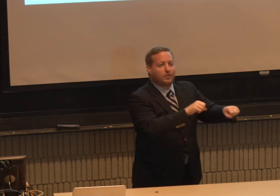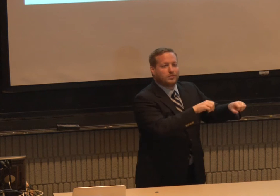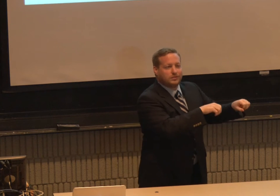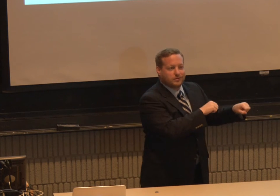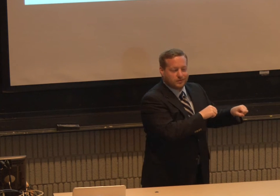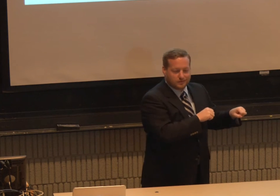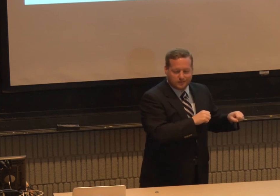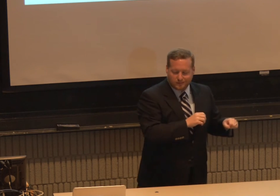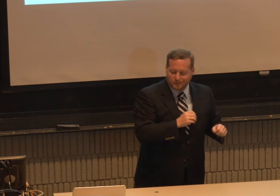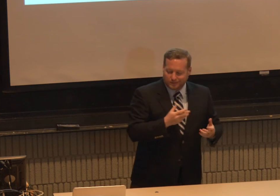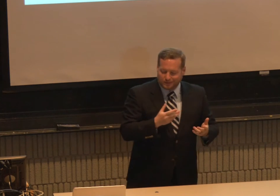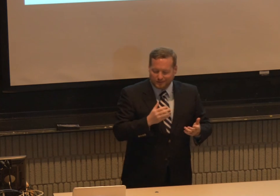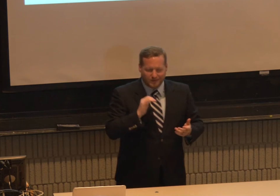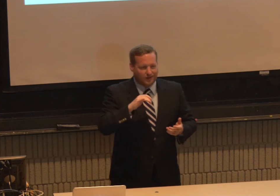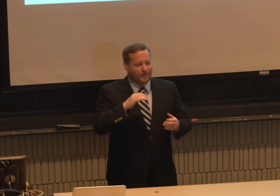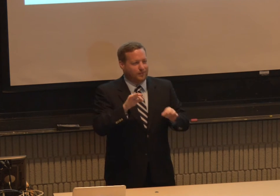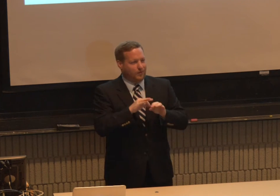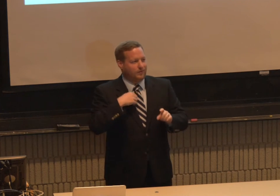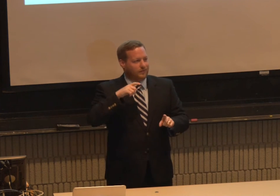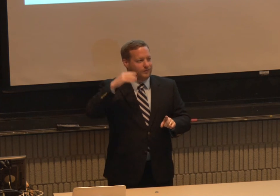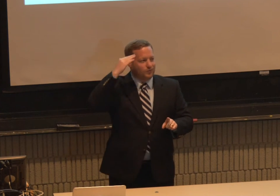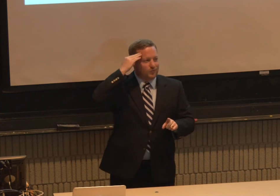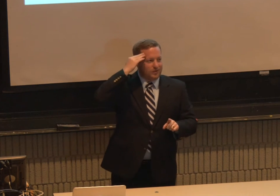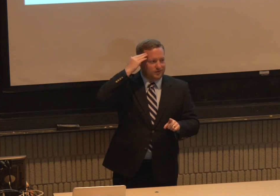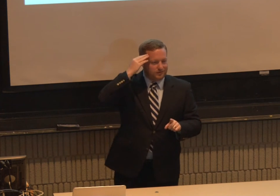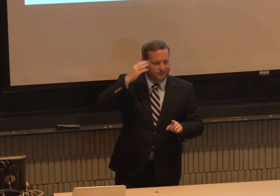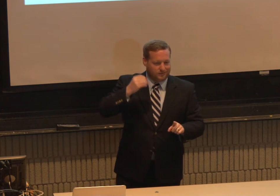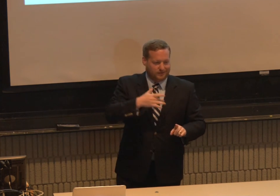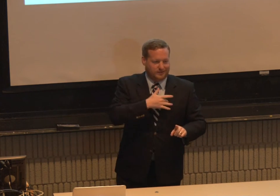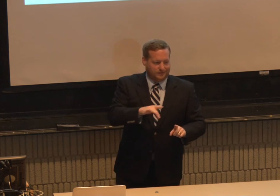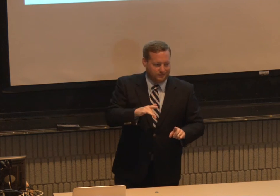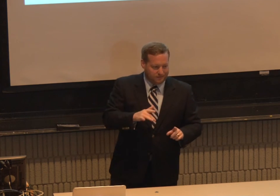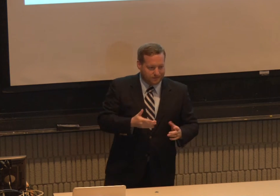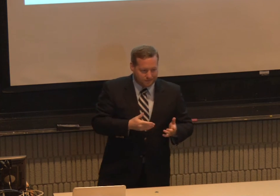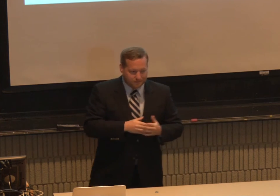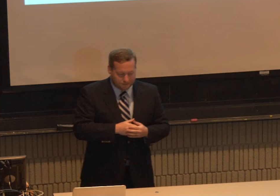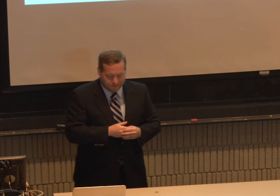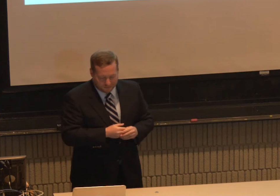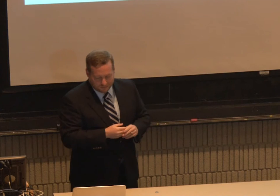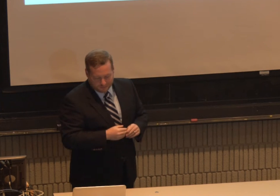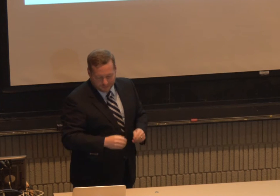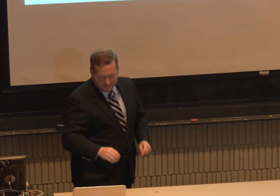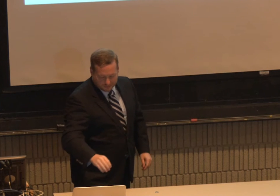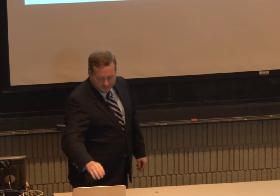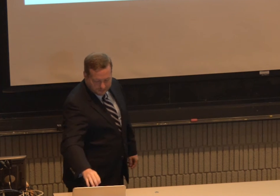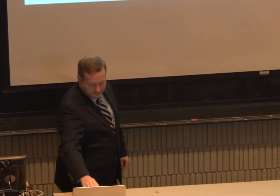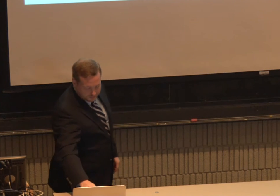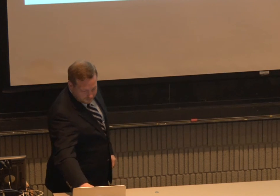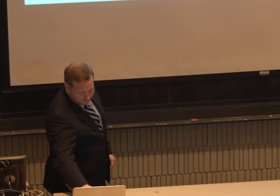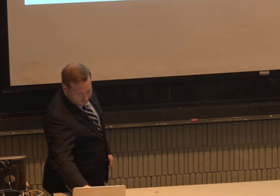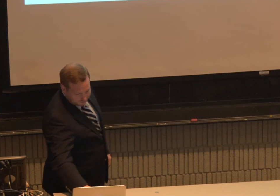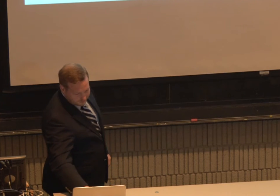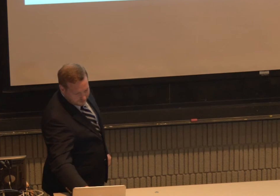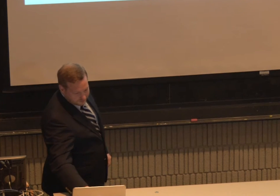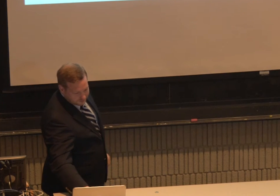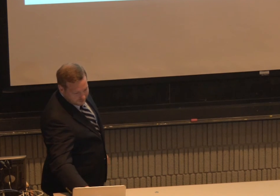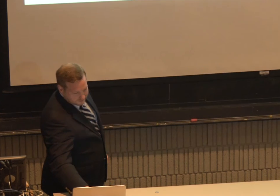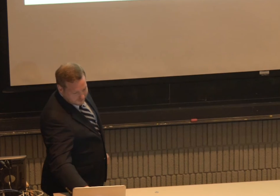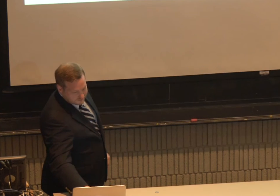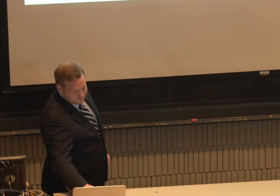that we have in our history, and we're noticing that that's happening still out here in other countries today. And I think we need to be aware of that, and we need to be sensitive